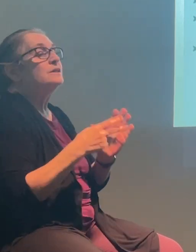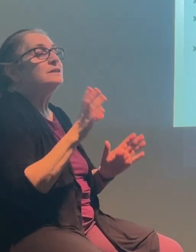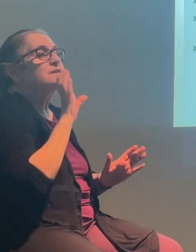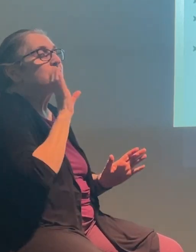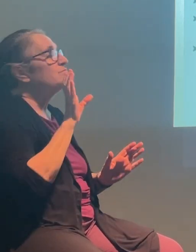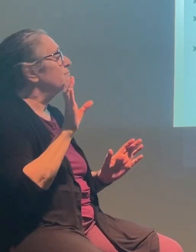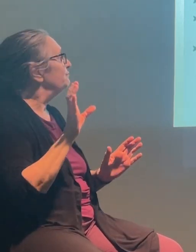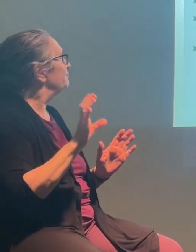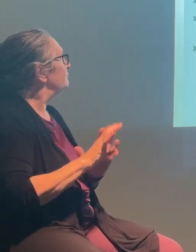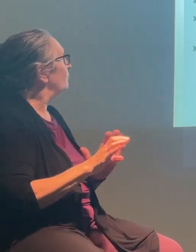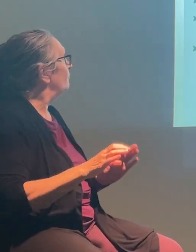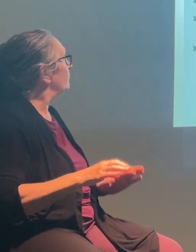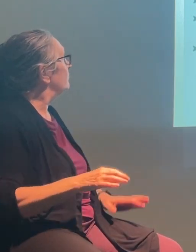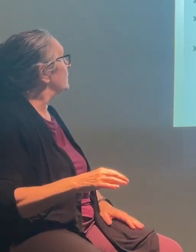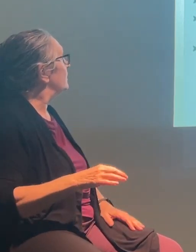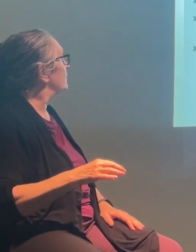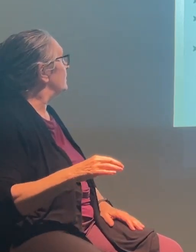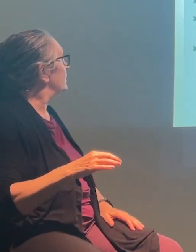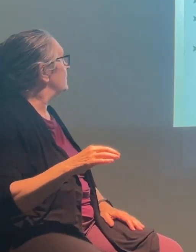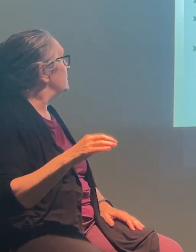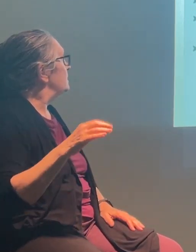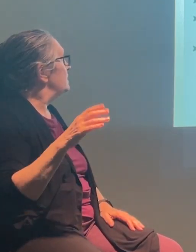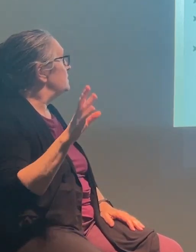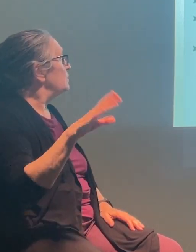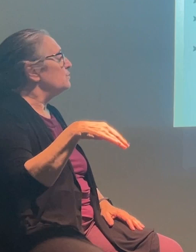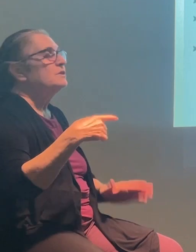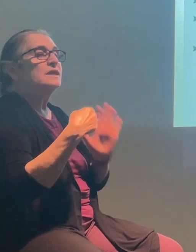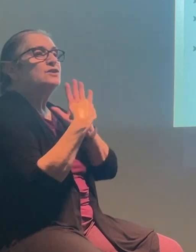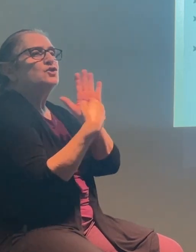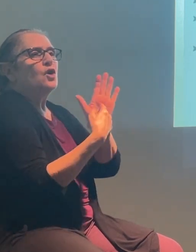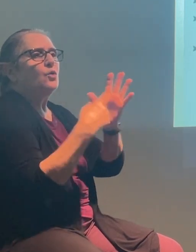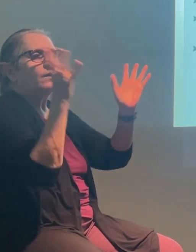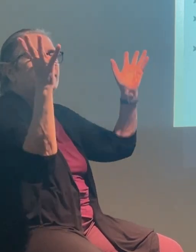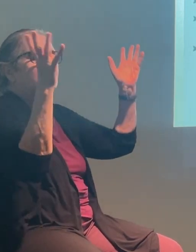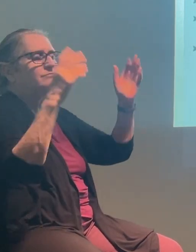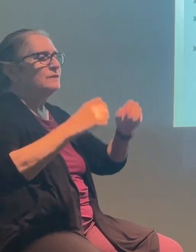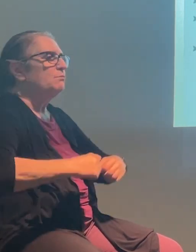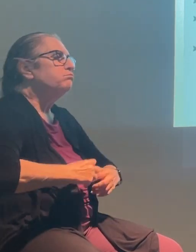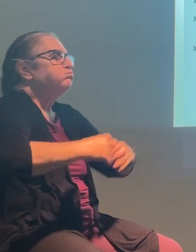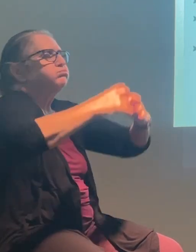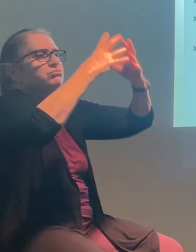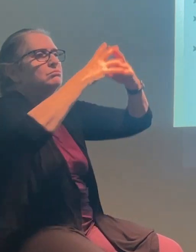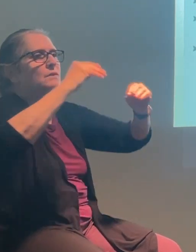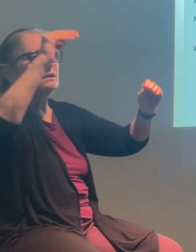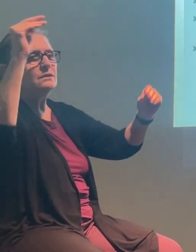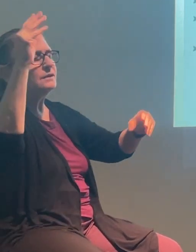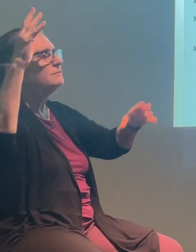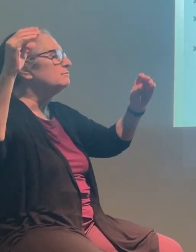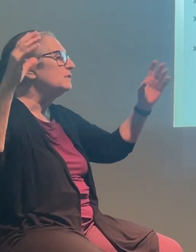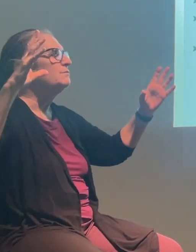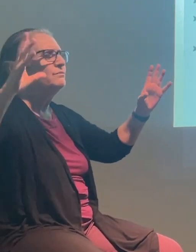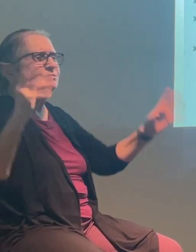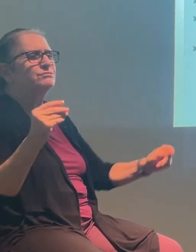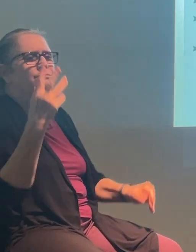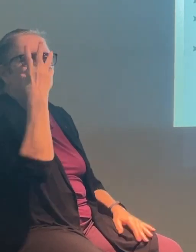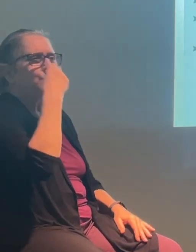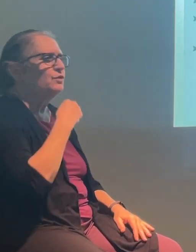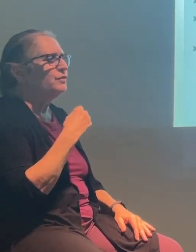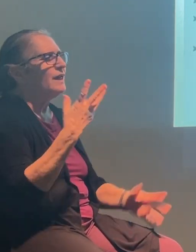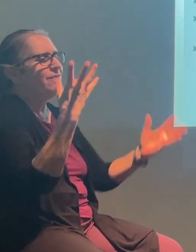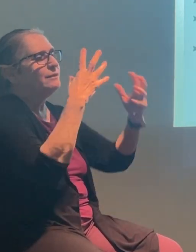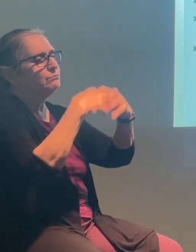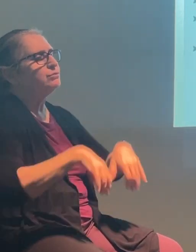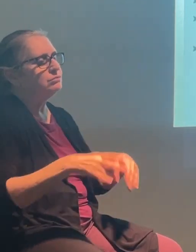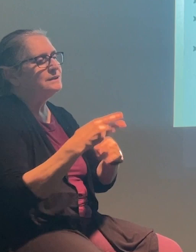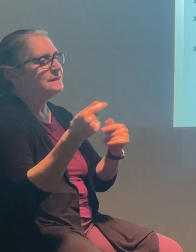very attractive. And usually after a few years, it's dismantled and disappears. That's it. And I will show you